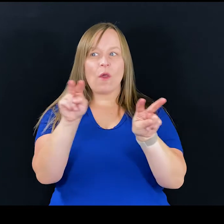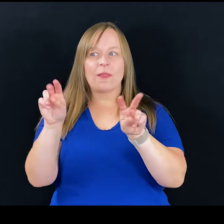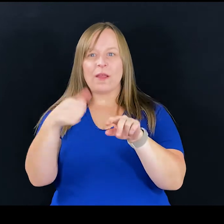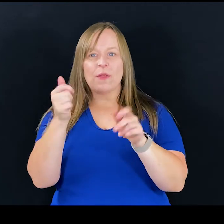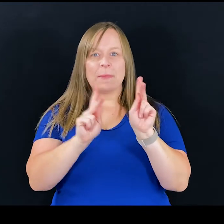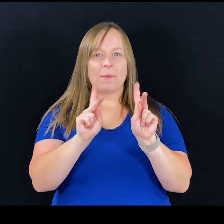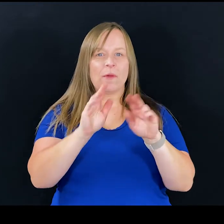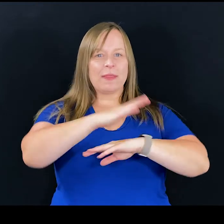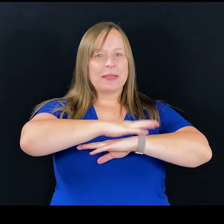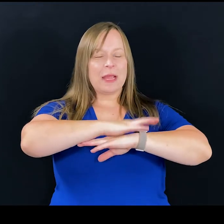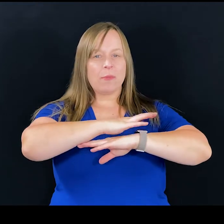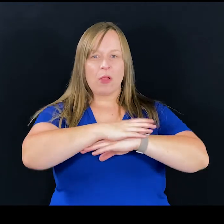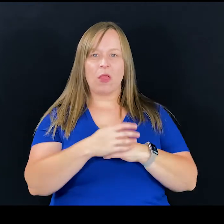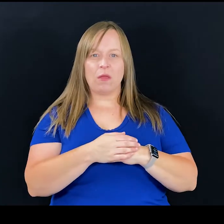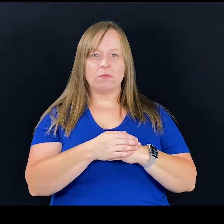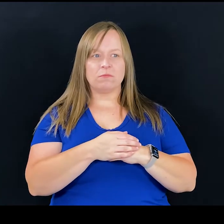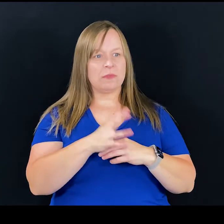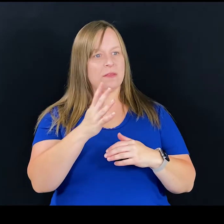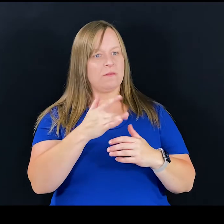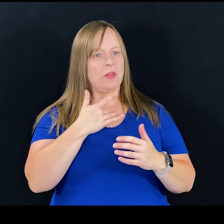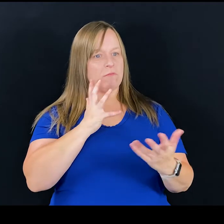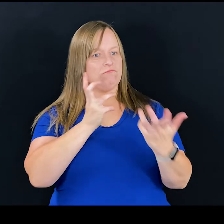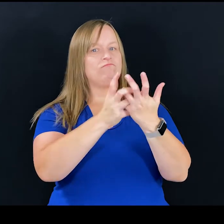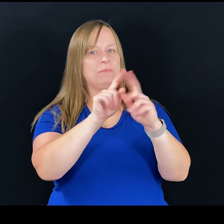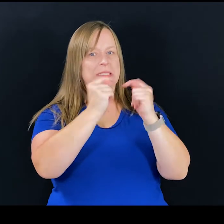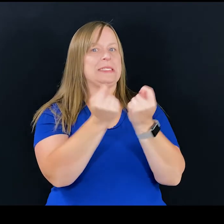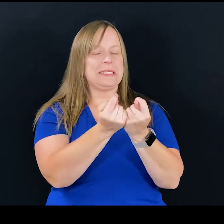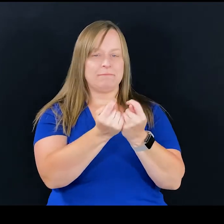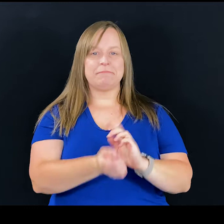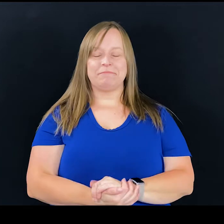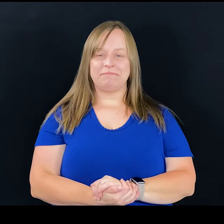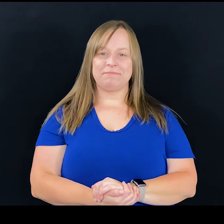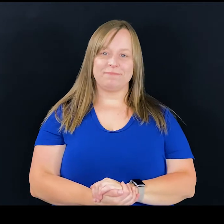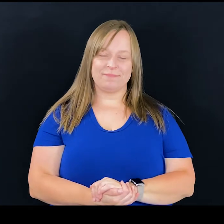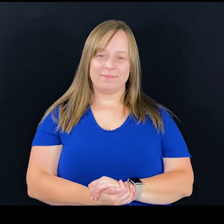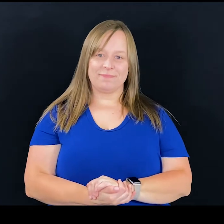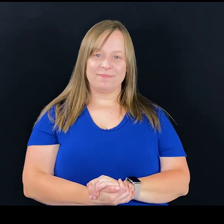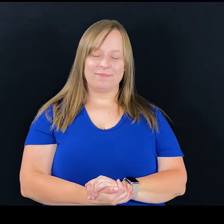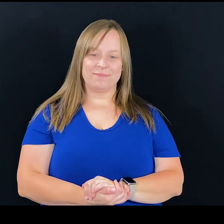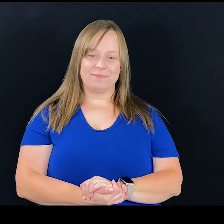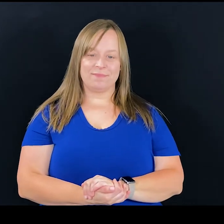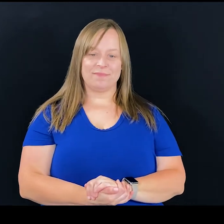look at the other people at the table and make them feel part of the team.